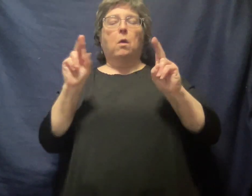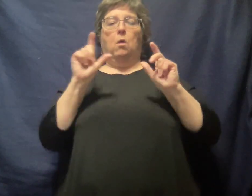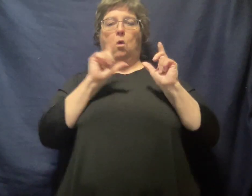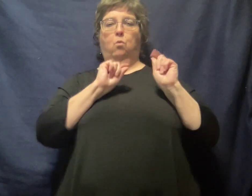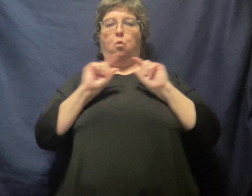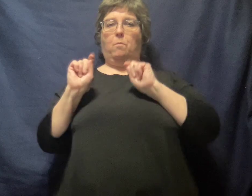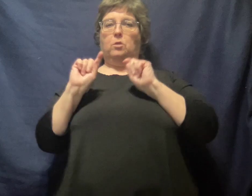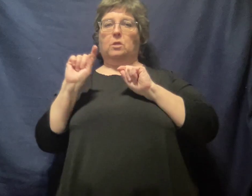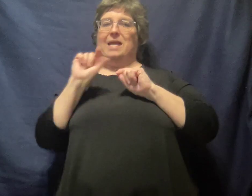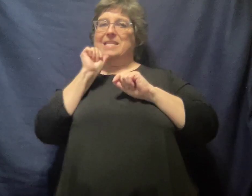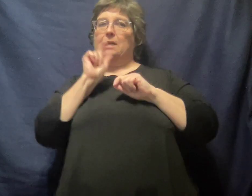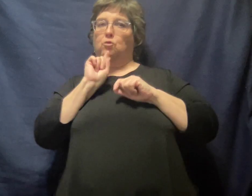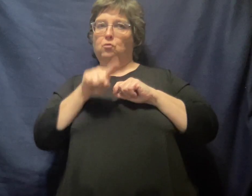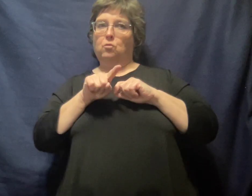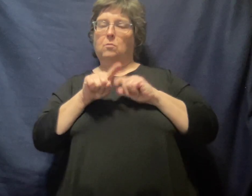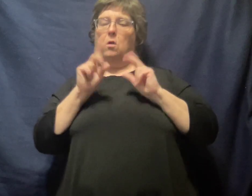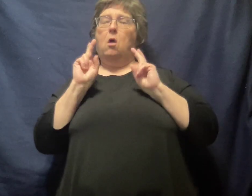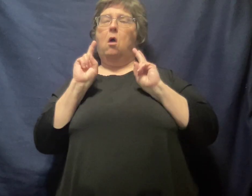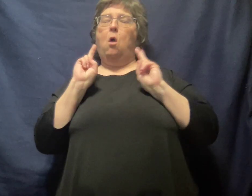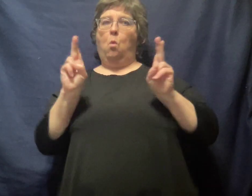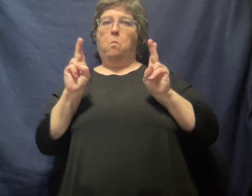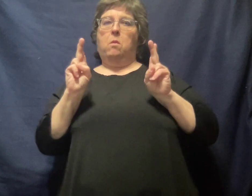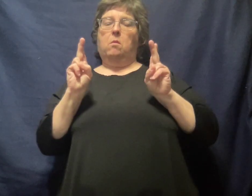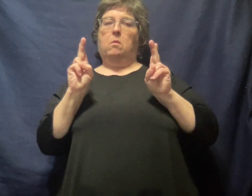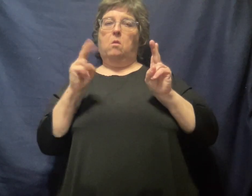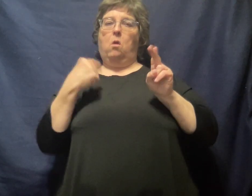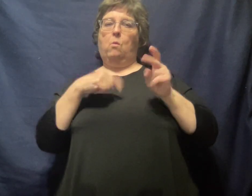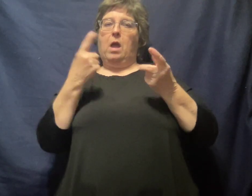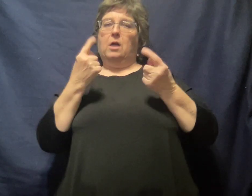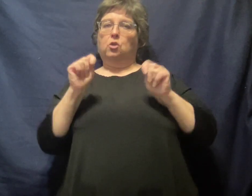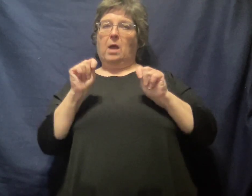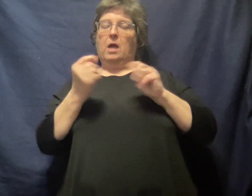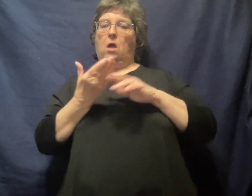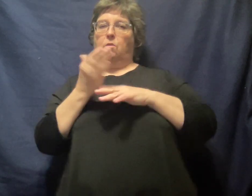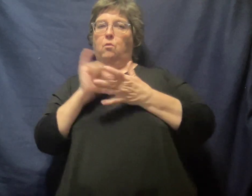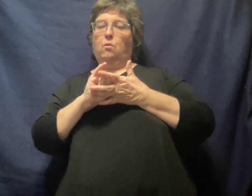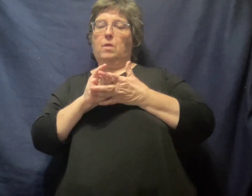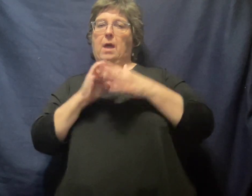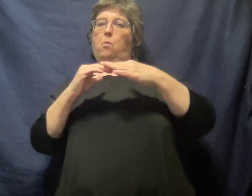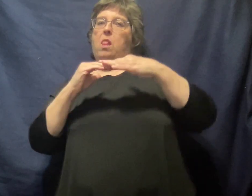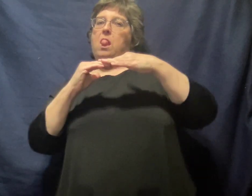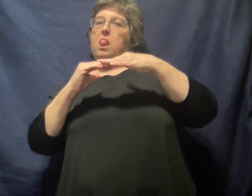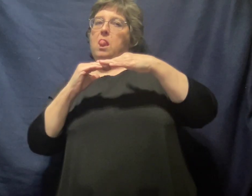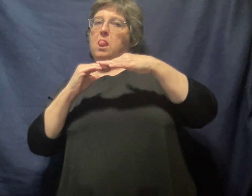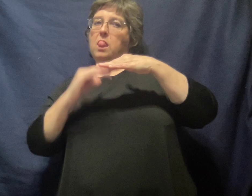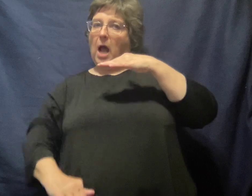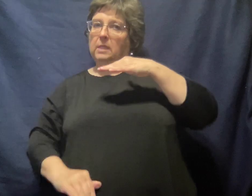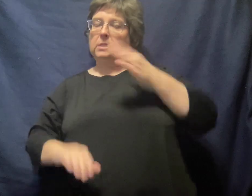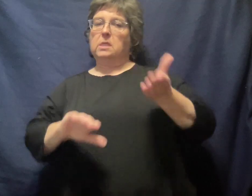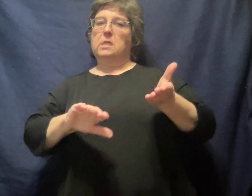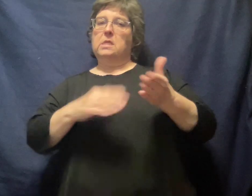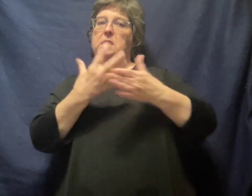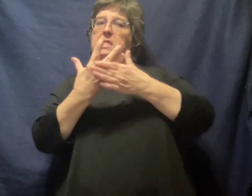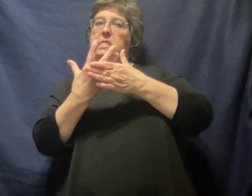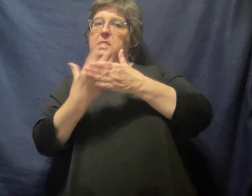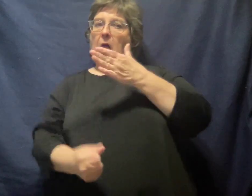and they're not true, because we are trying to get through this with as many, the least amount of deaths as possible,